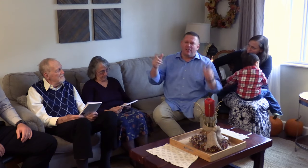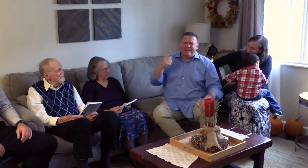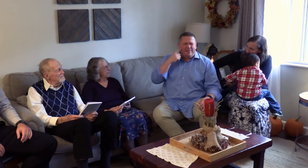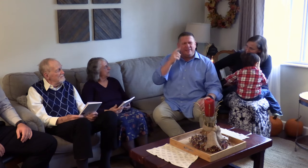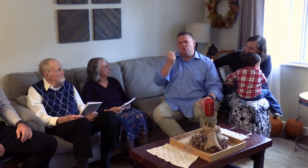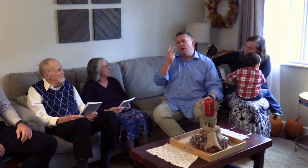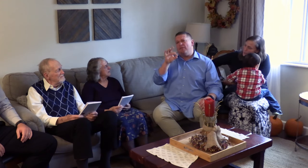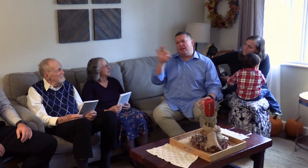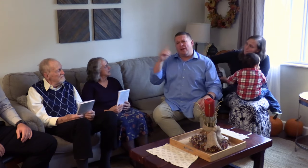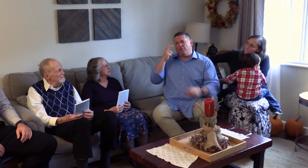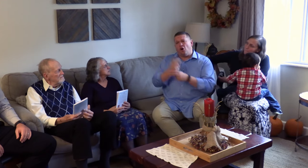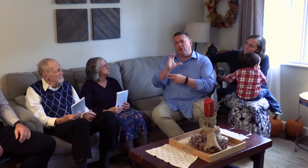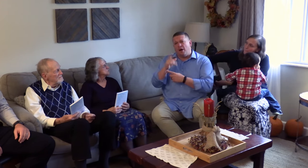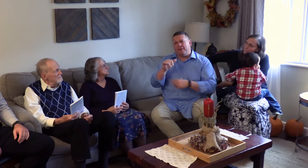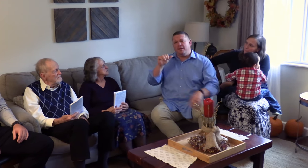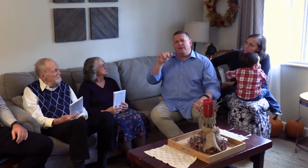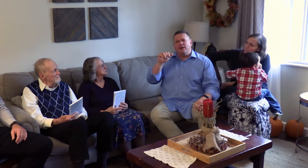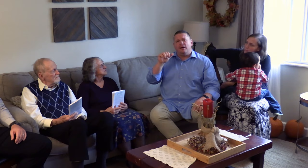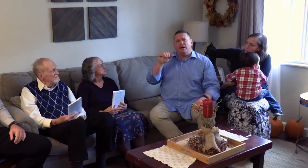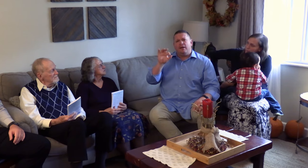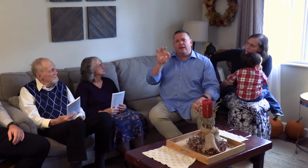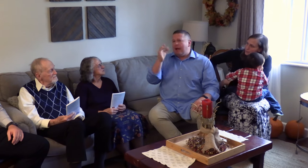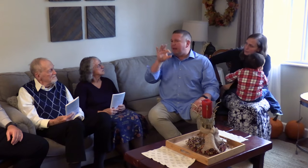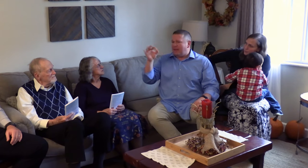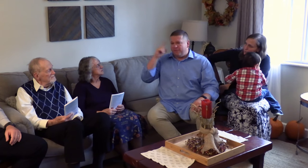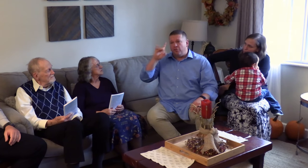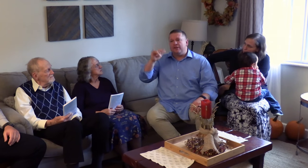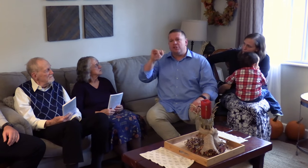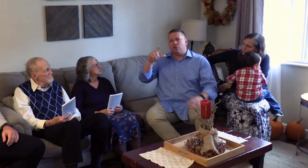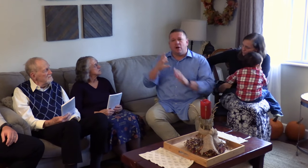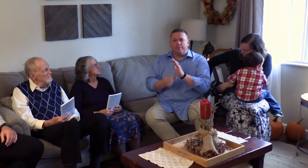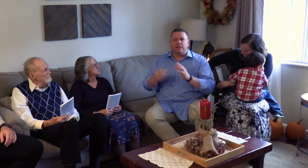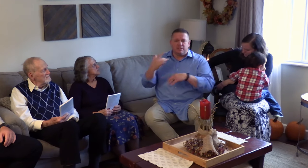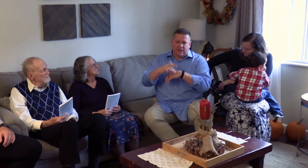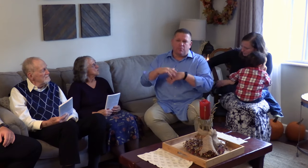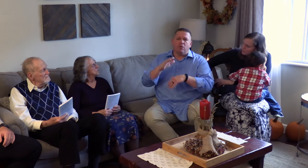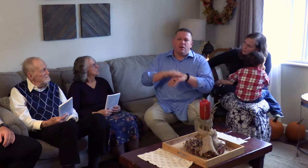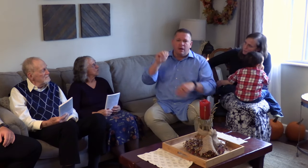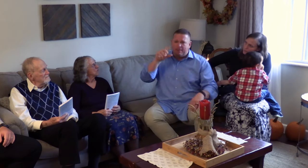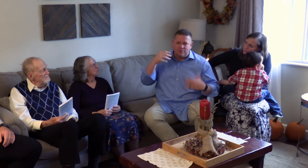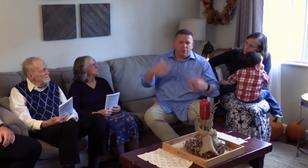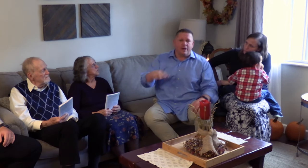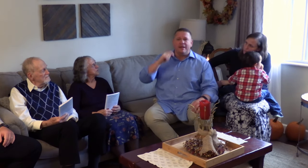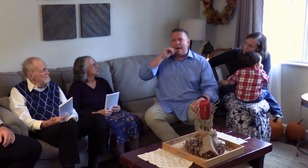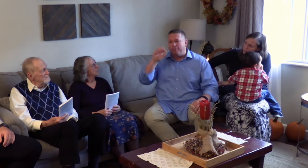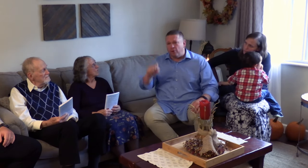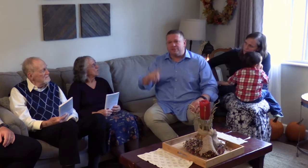'all i think it's 12.99 for the hard copy uh 9.99 for the digital copy and it's available on amazon already apple books